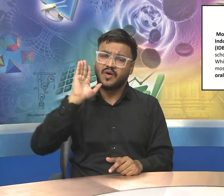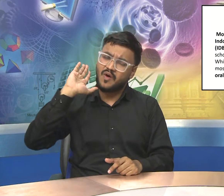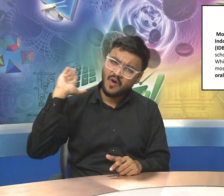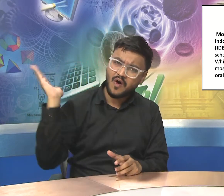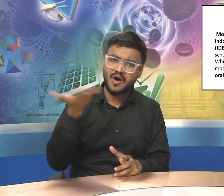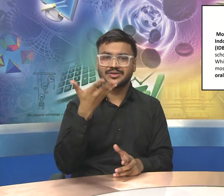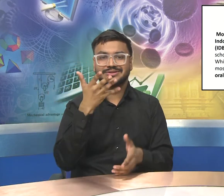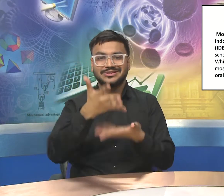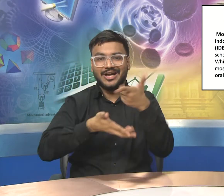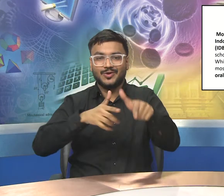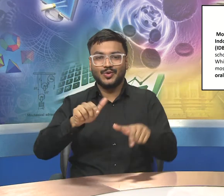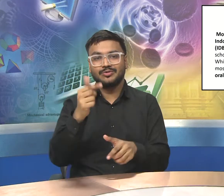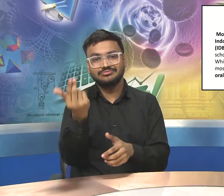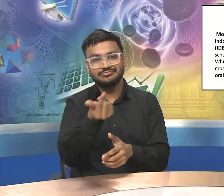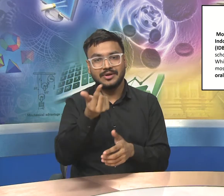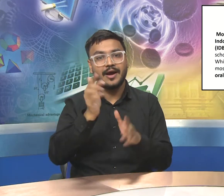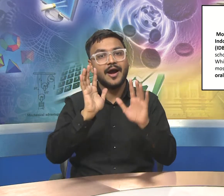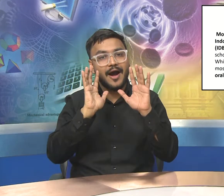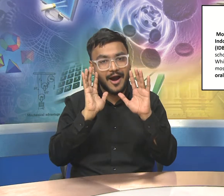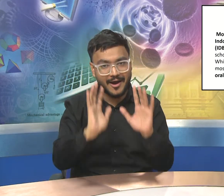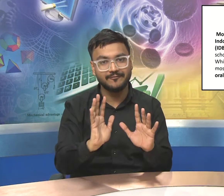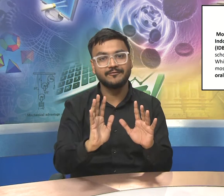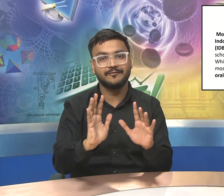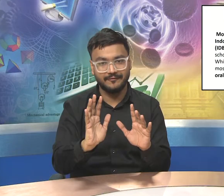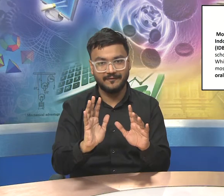oral system for education.